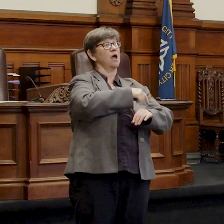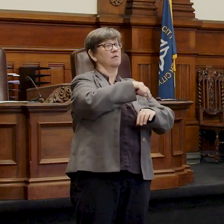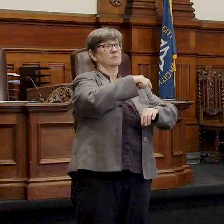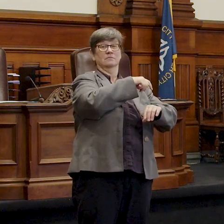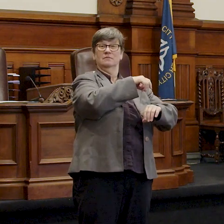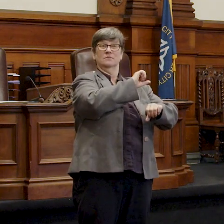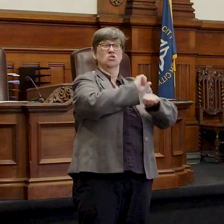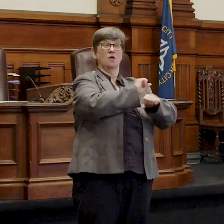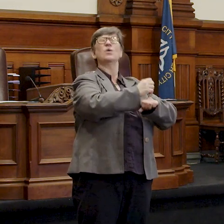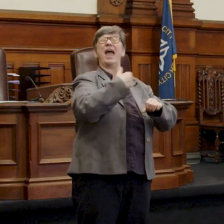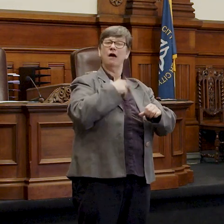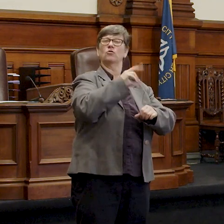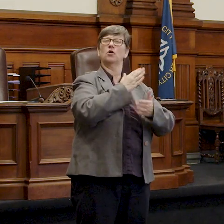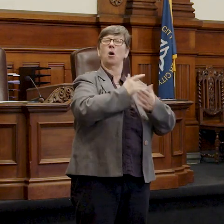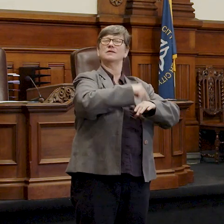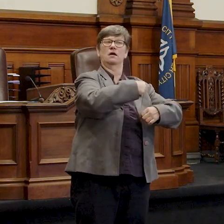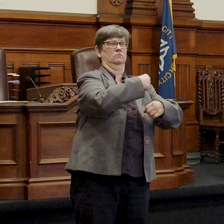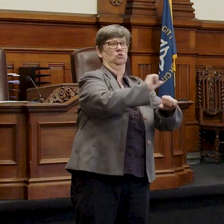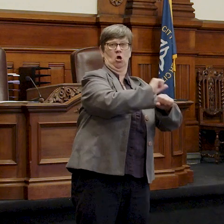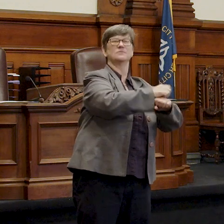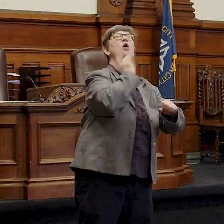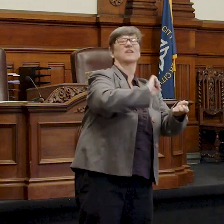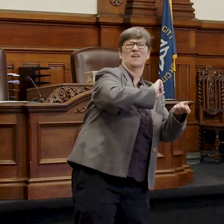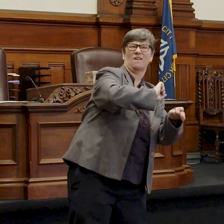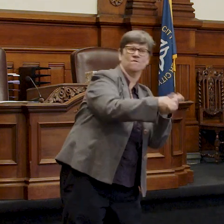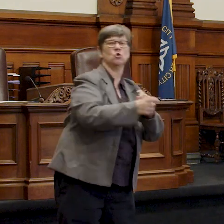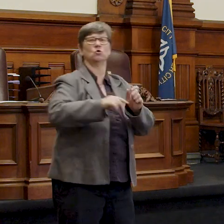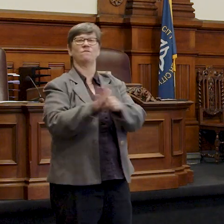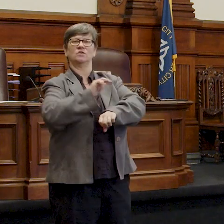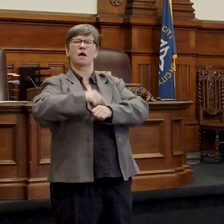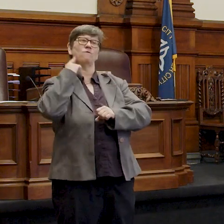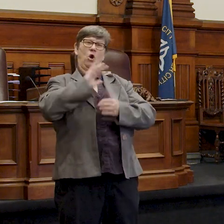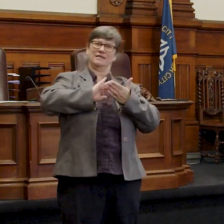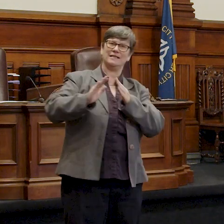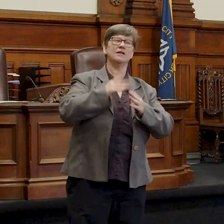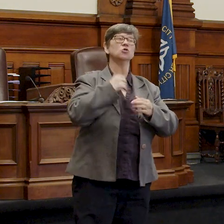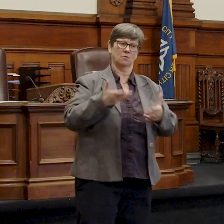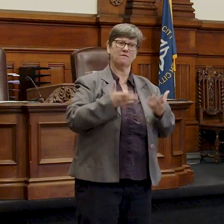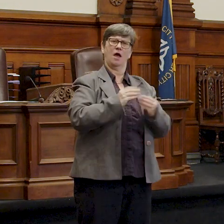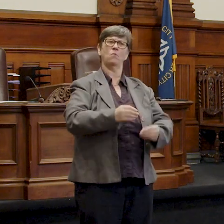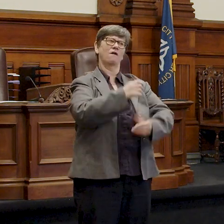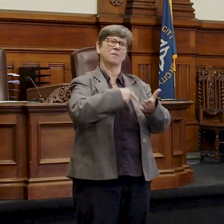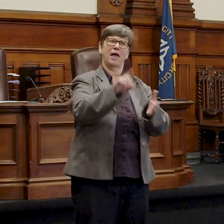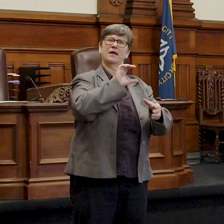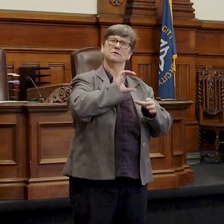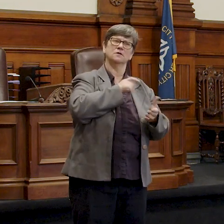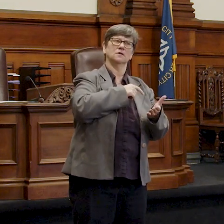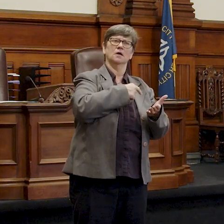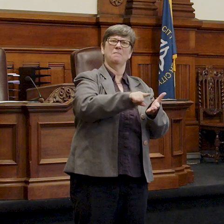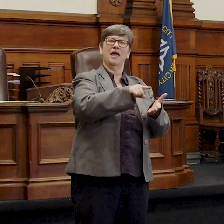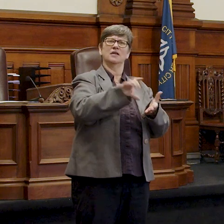employees financial stability beyond a paycheck. Our strengthening neighborhoods priorities include added investments that offer